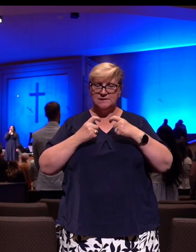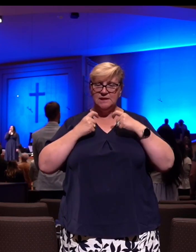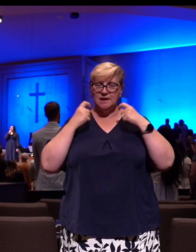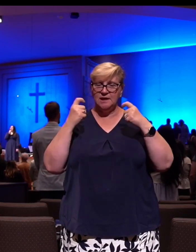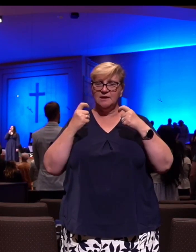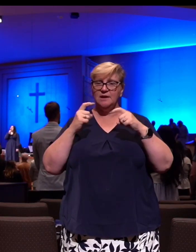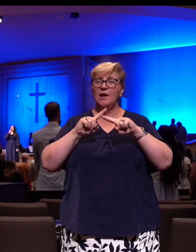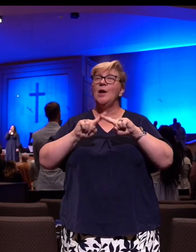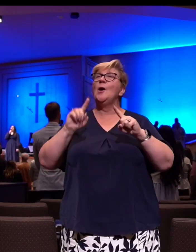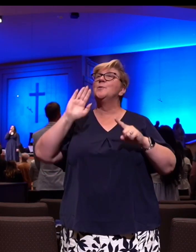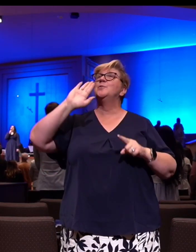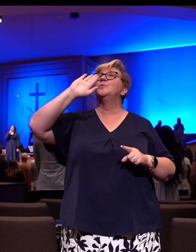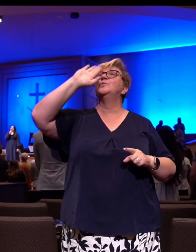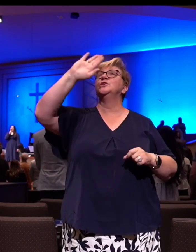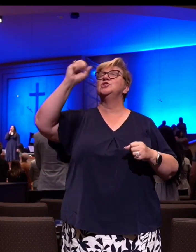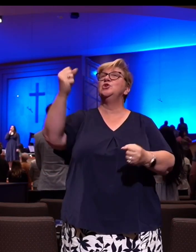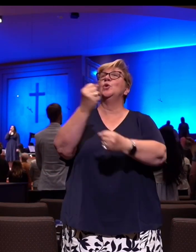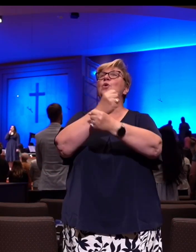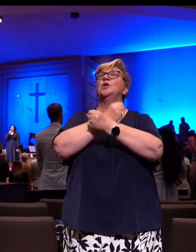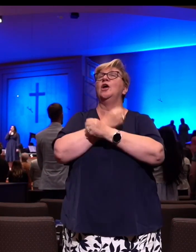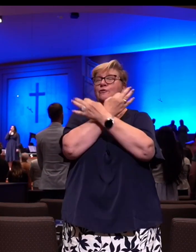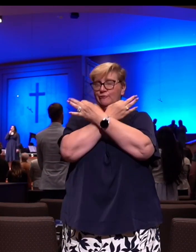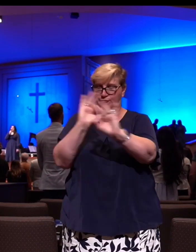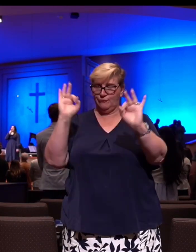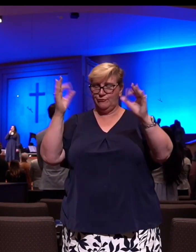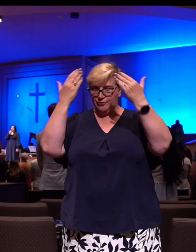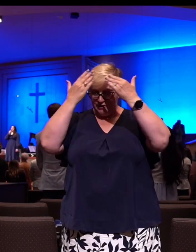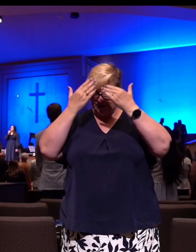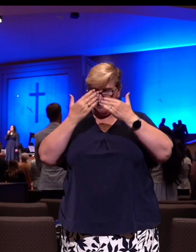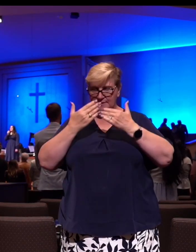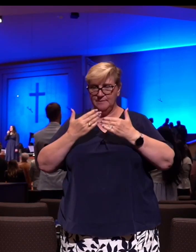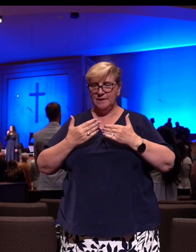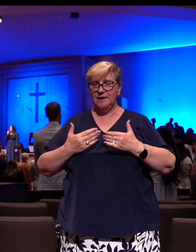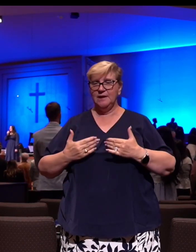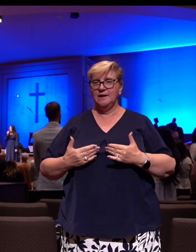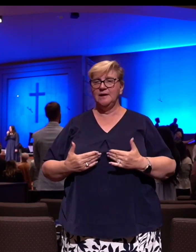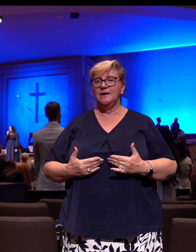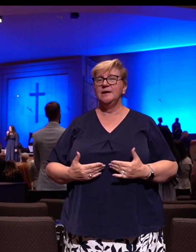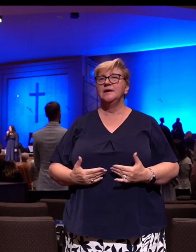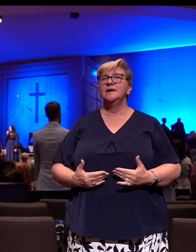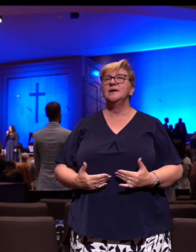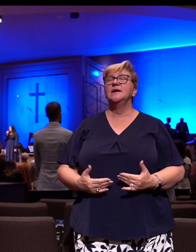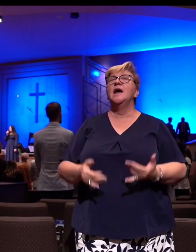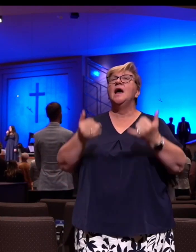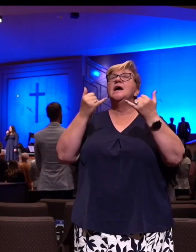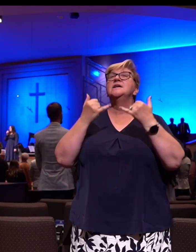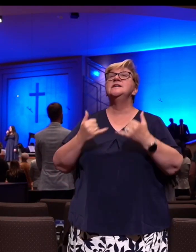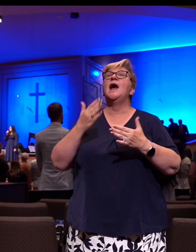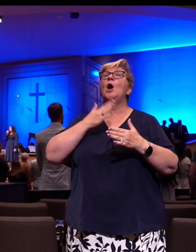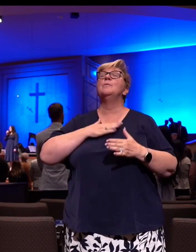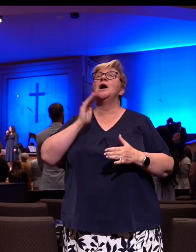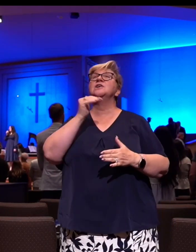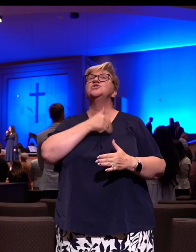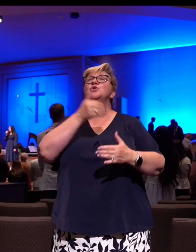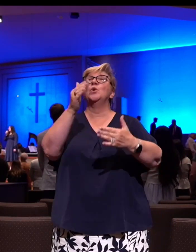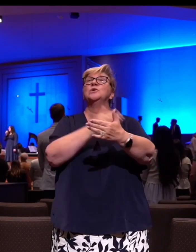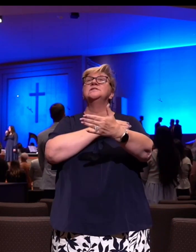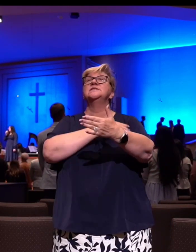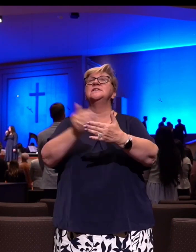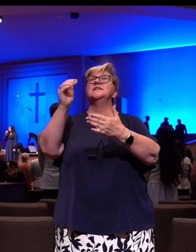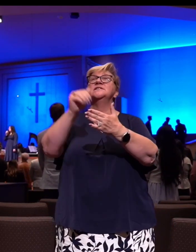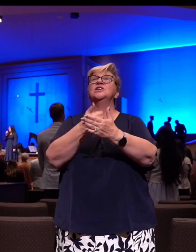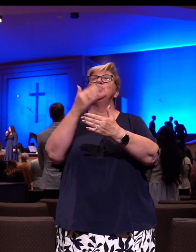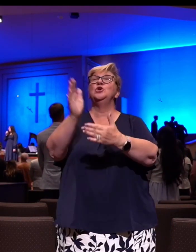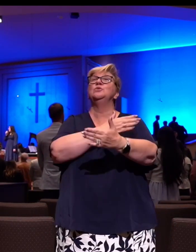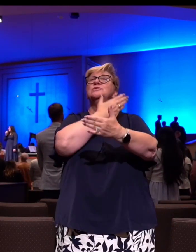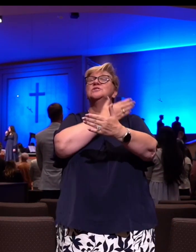love came and set me free. Now my soul can sing a